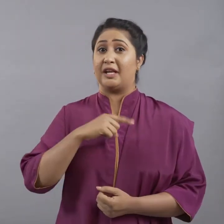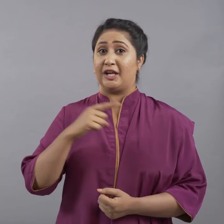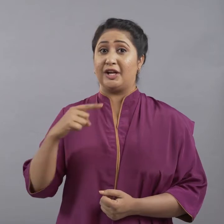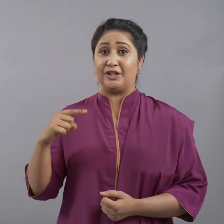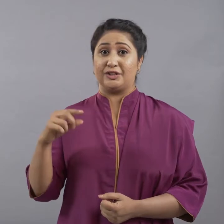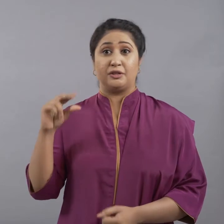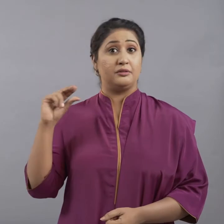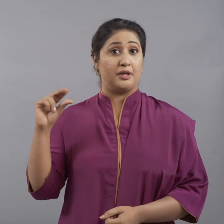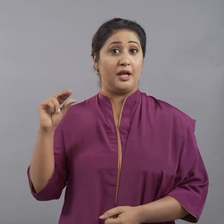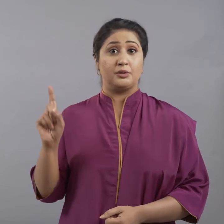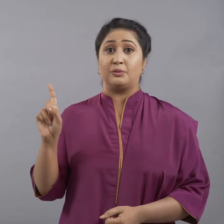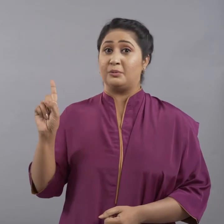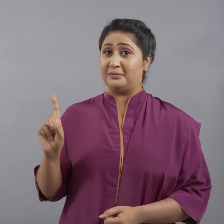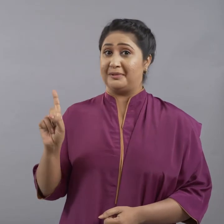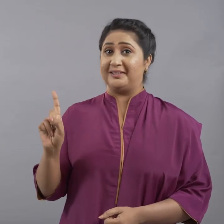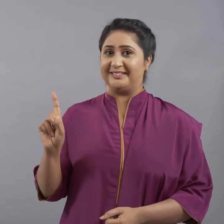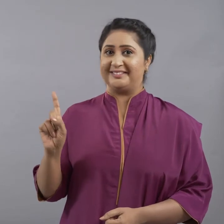English Test 1.